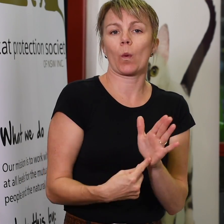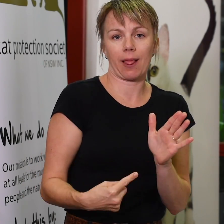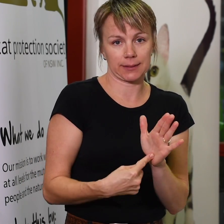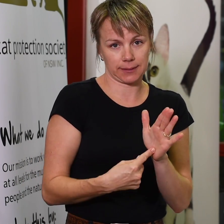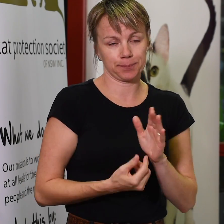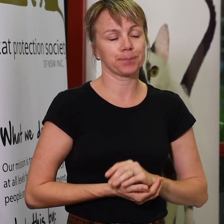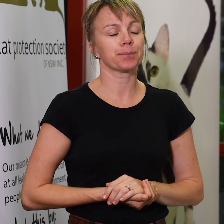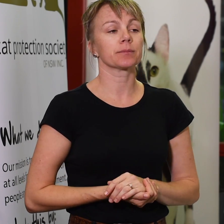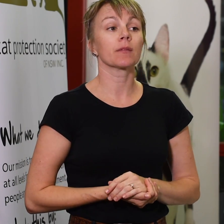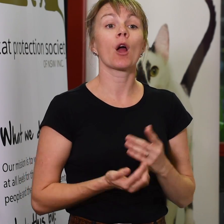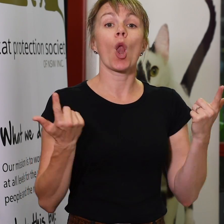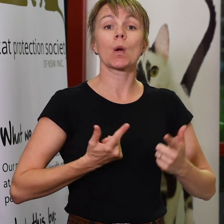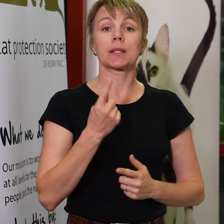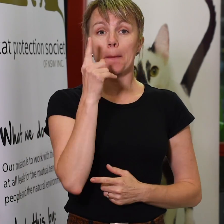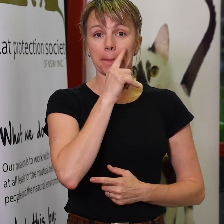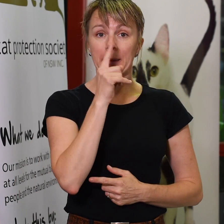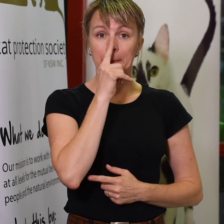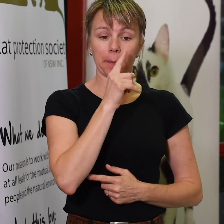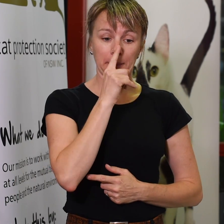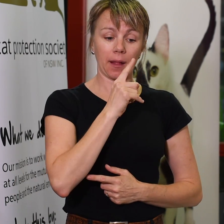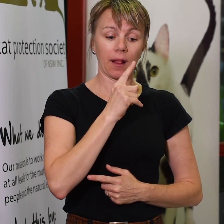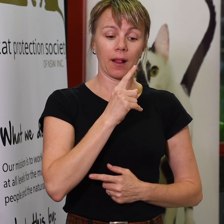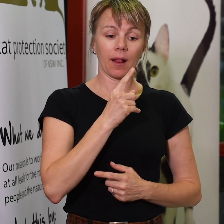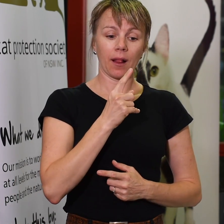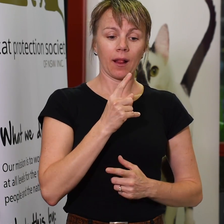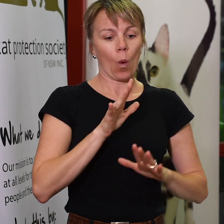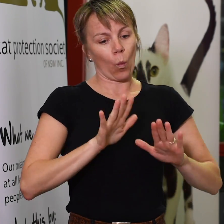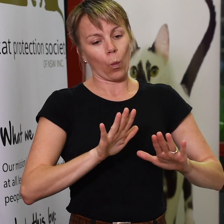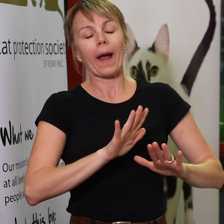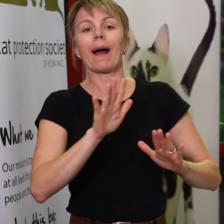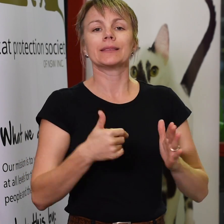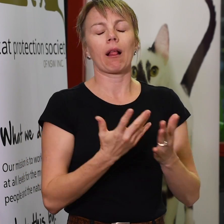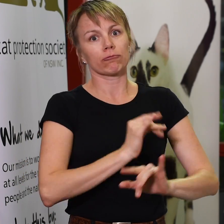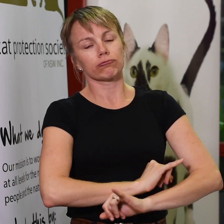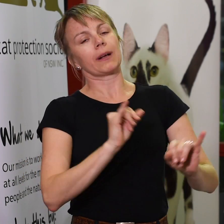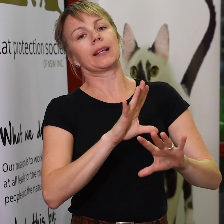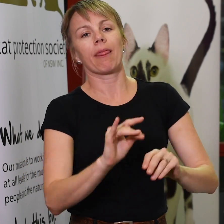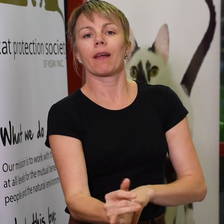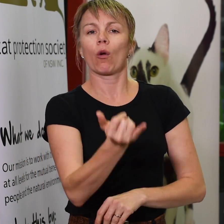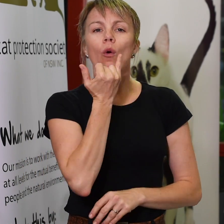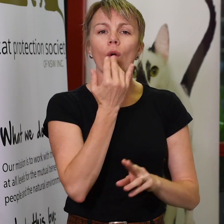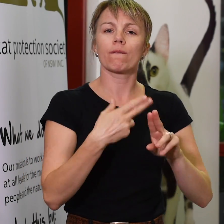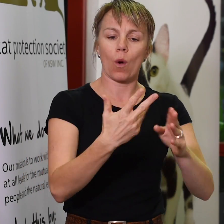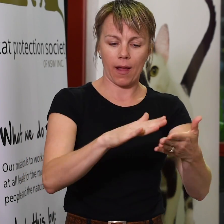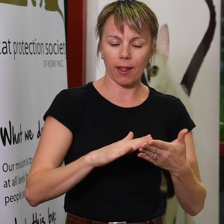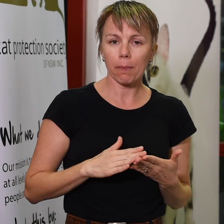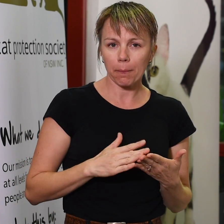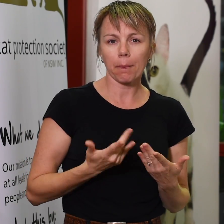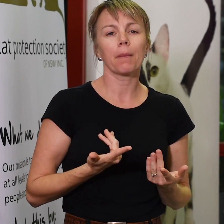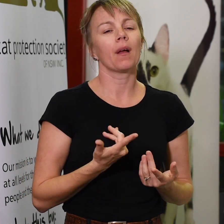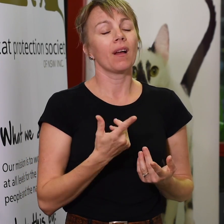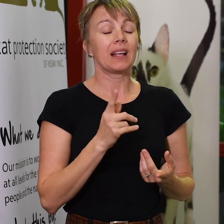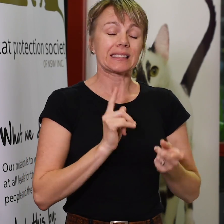lot of people leave it too long before they ask for help. So, it's got to the point where the cat's peeing in all